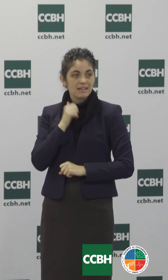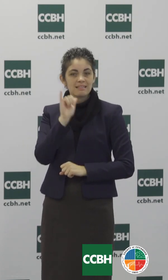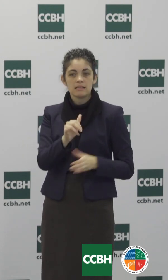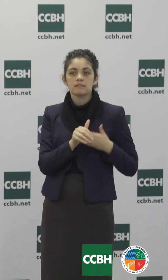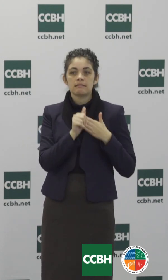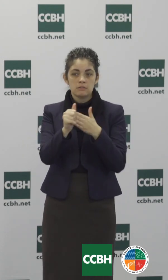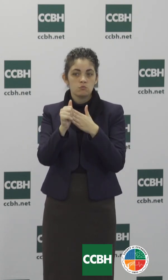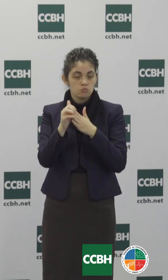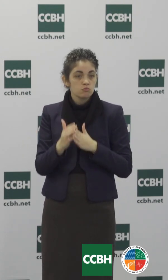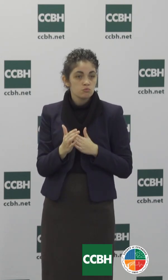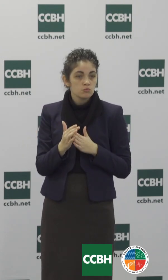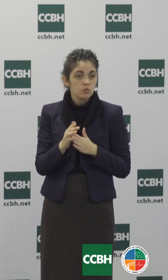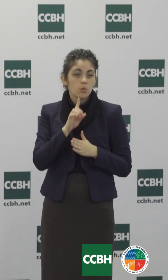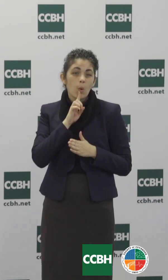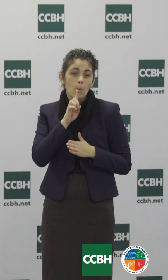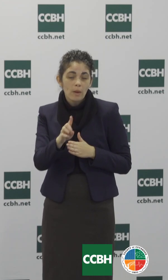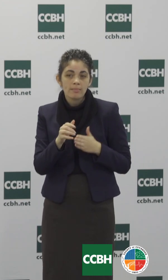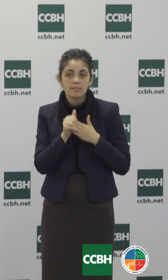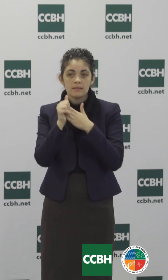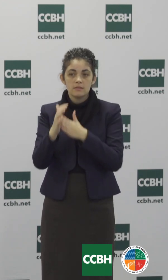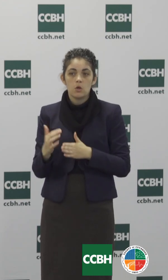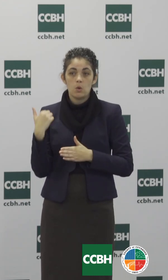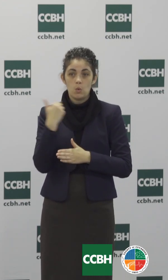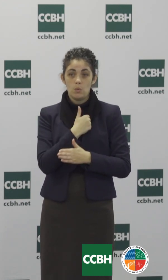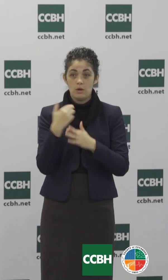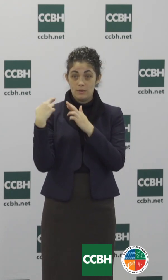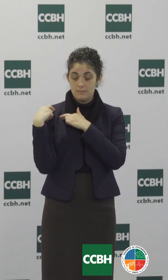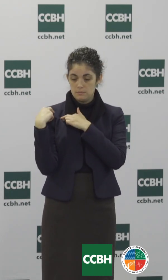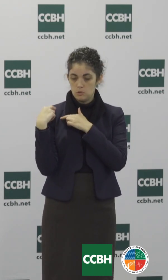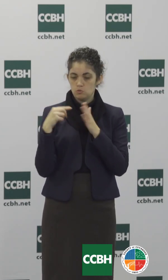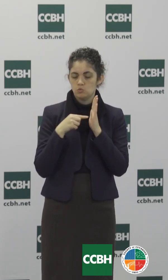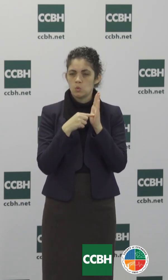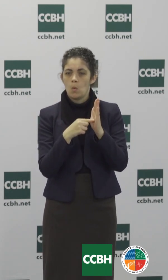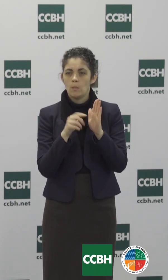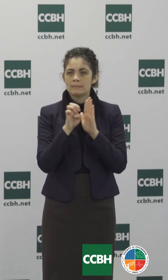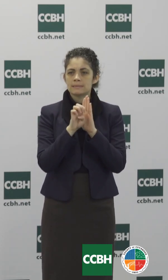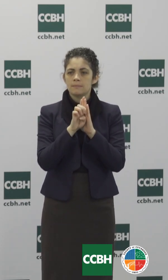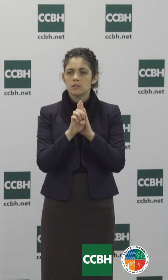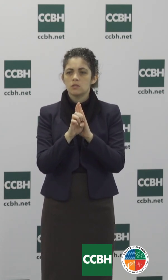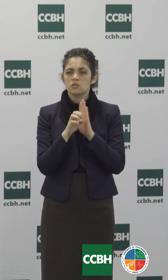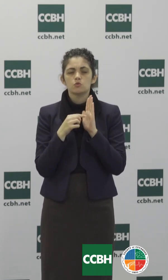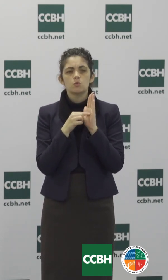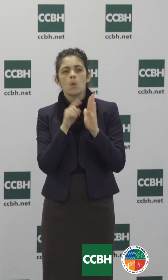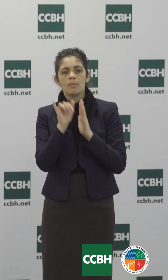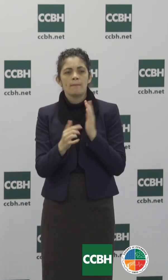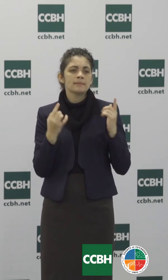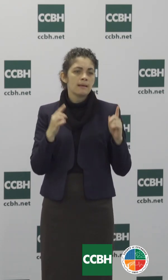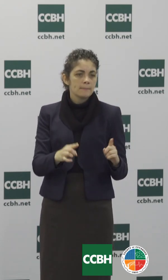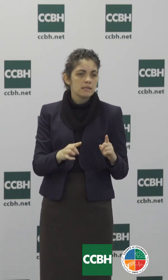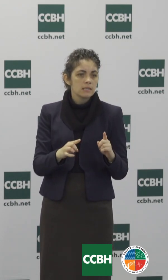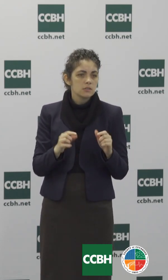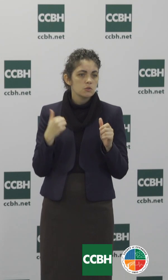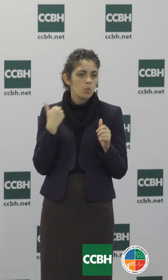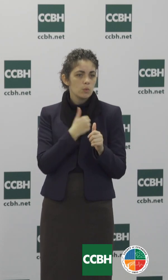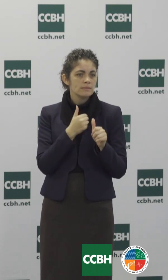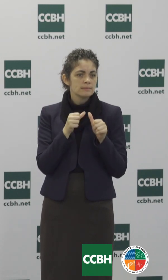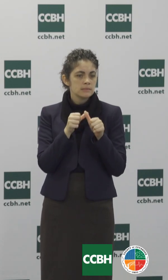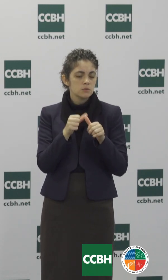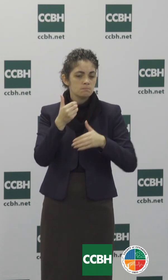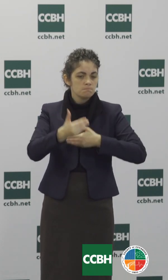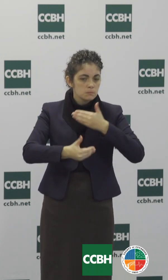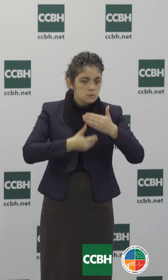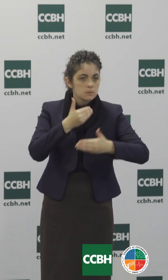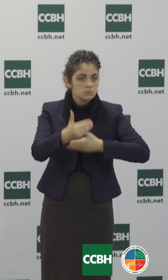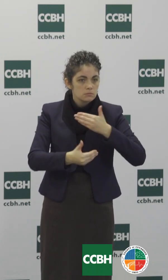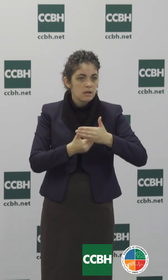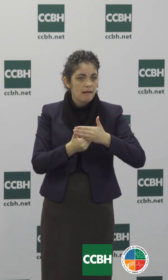leadership. And so we all have that responsibility to lead by example, to follow the guidance that will emerge as we're creative in assuring